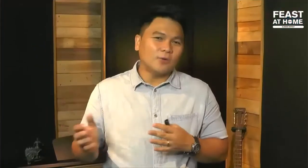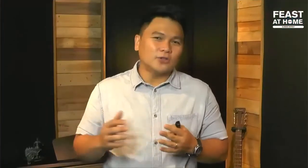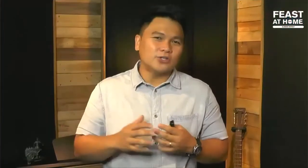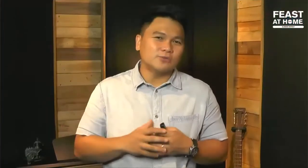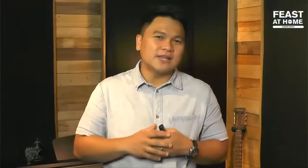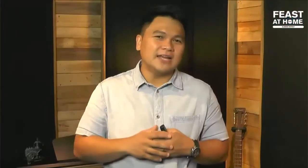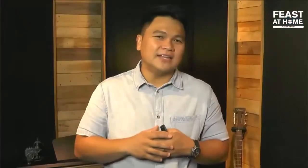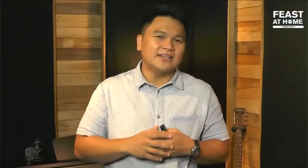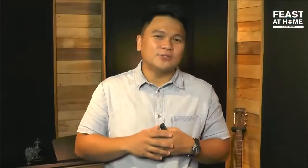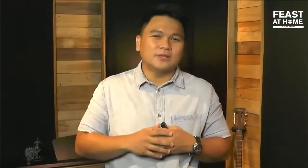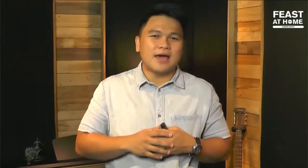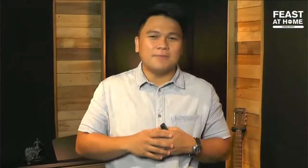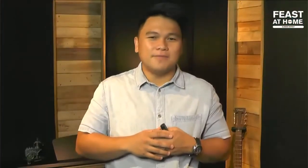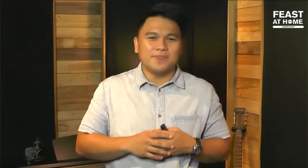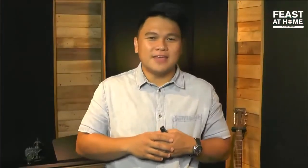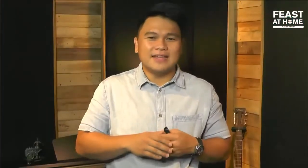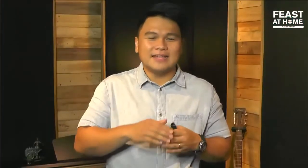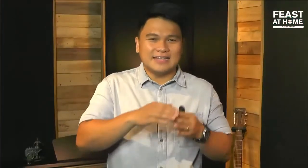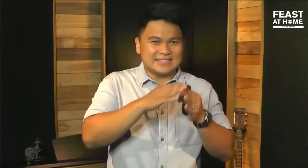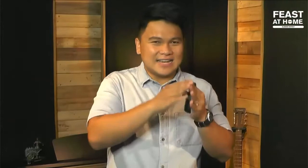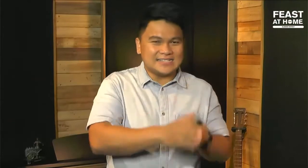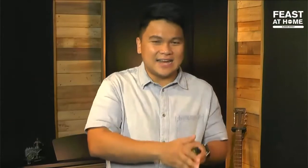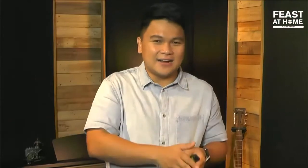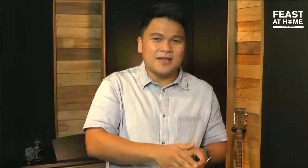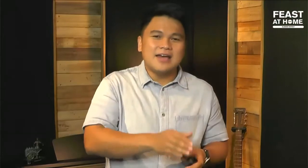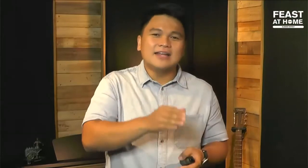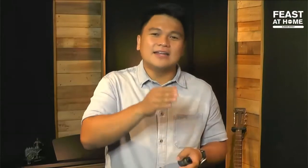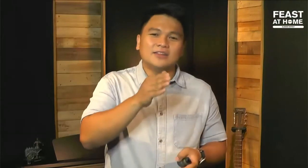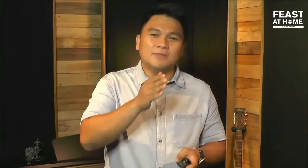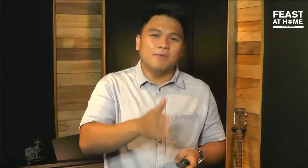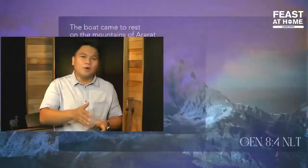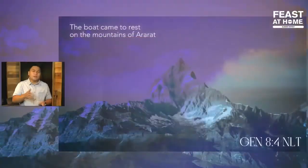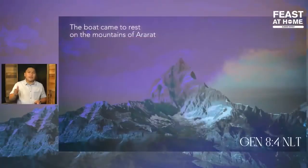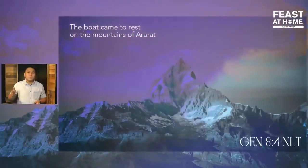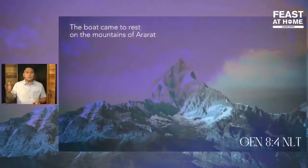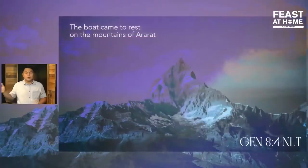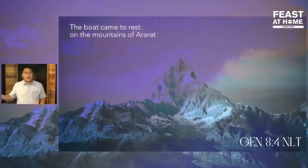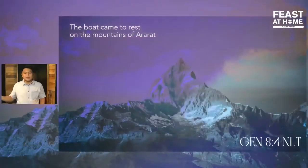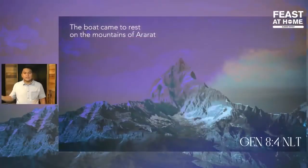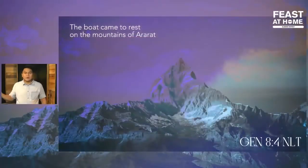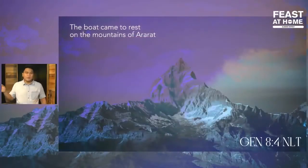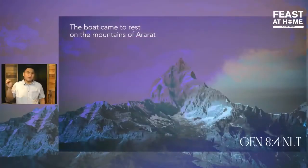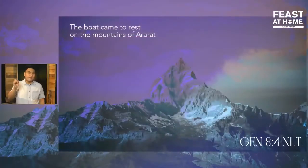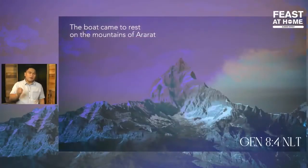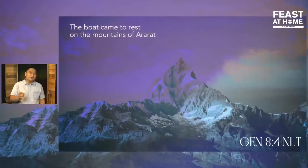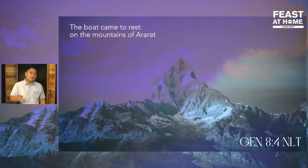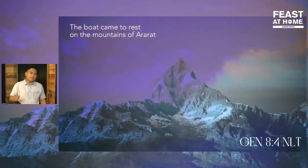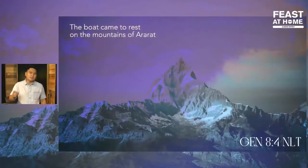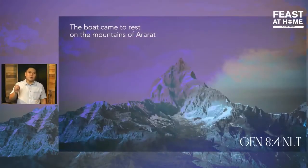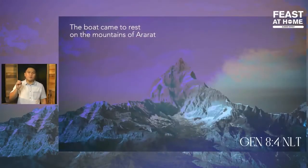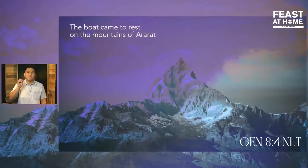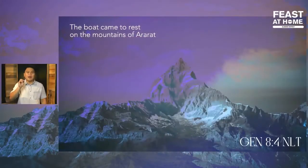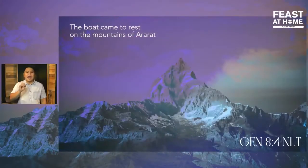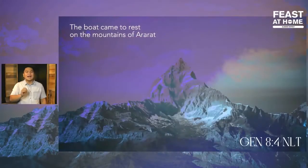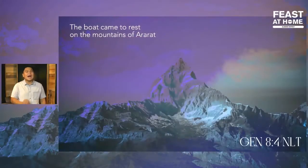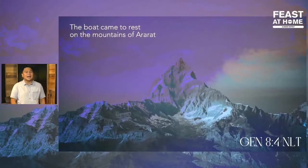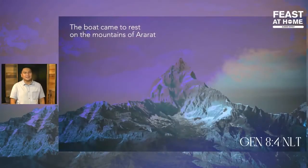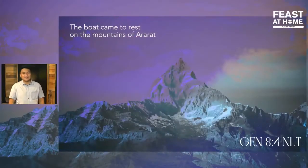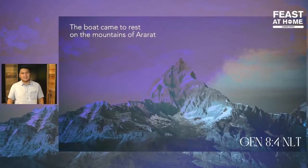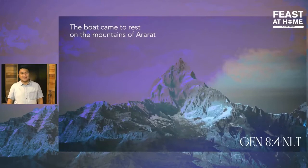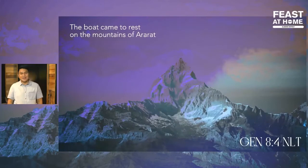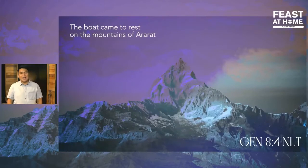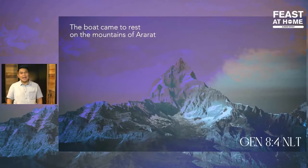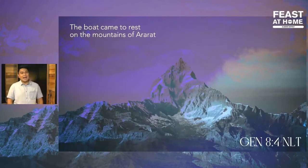flood waters subsided, here's what happened. It says there that the boat came to rest on the mountains of